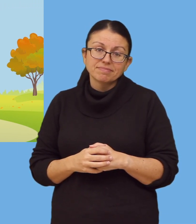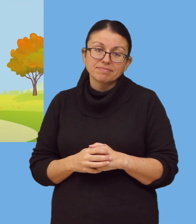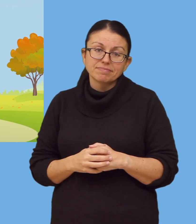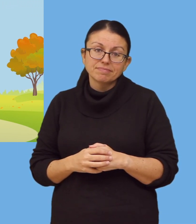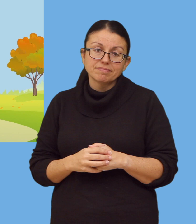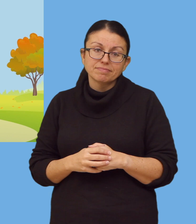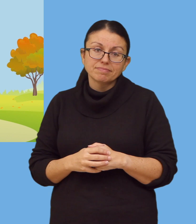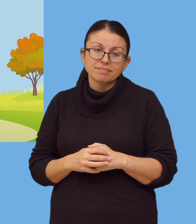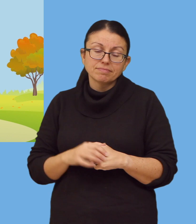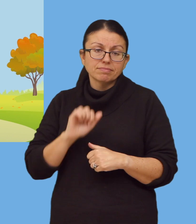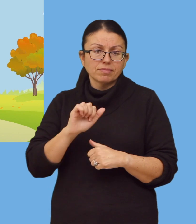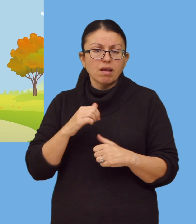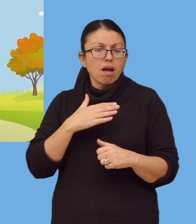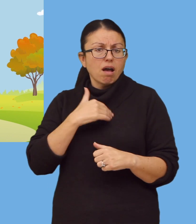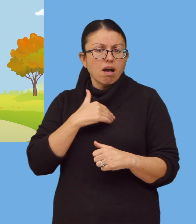your limits.